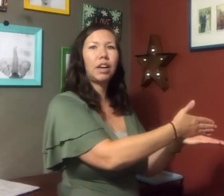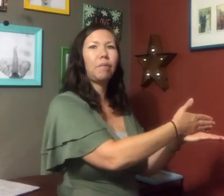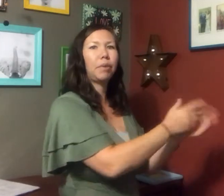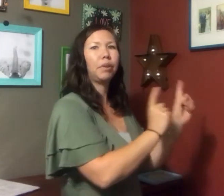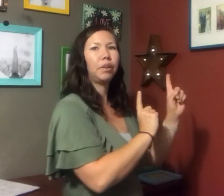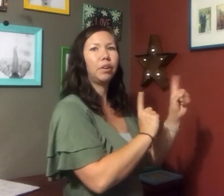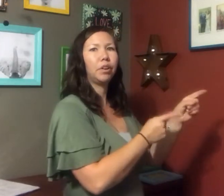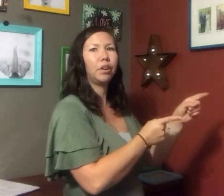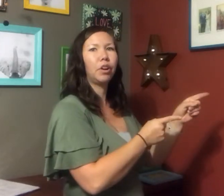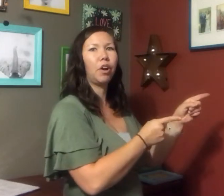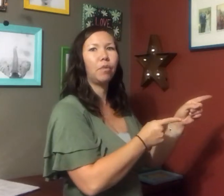Stop, go.